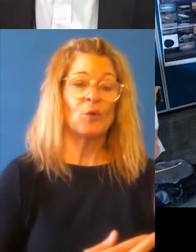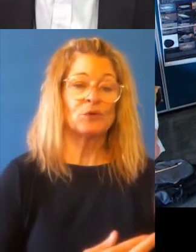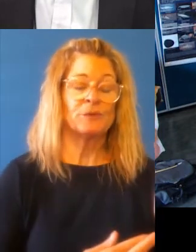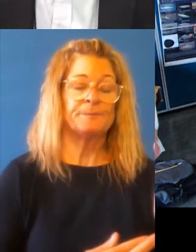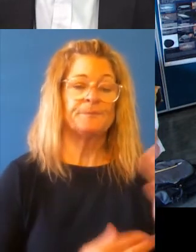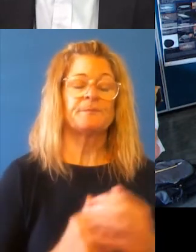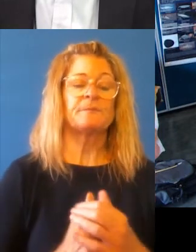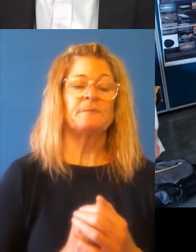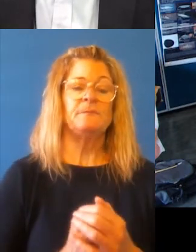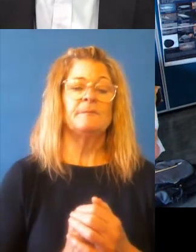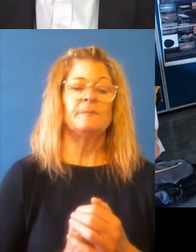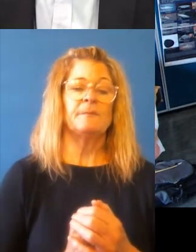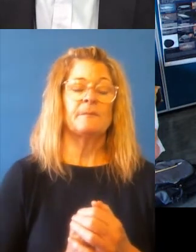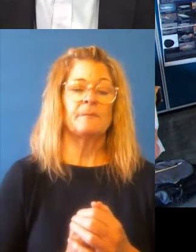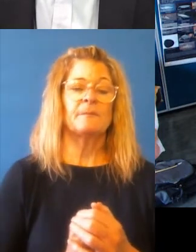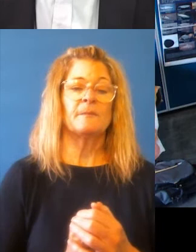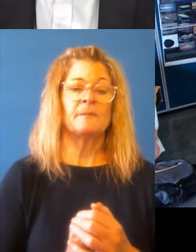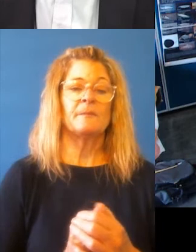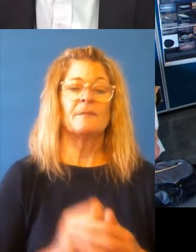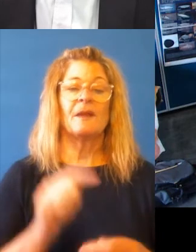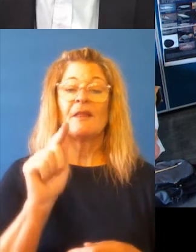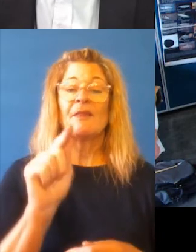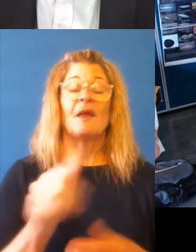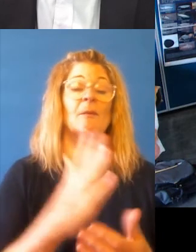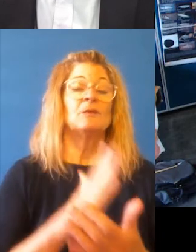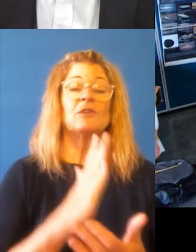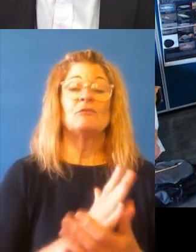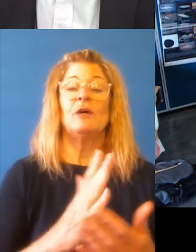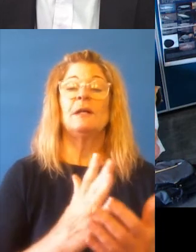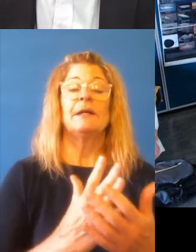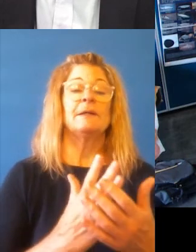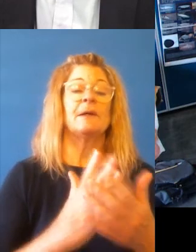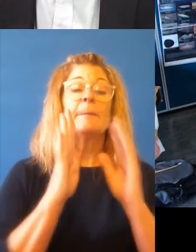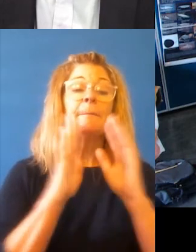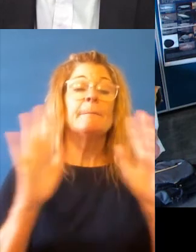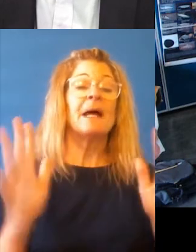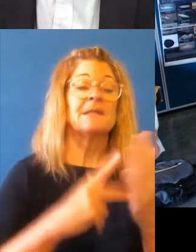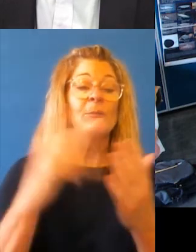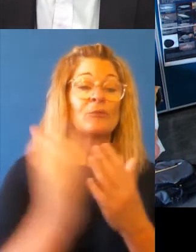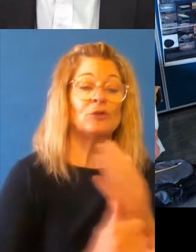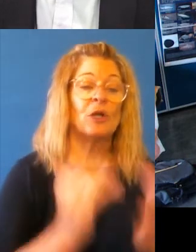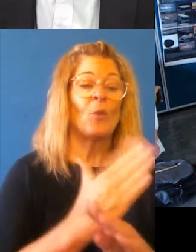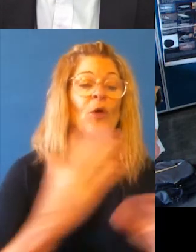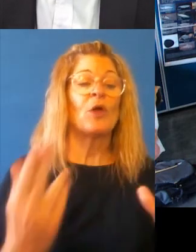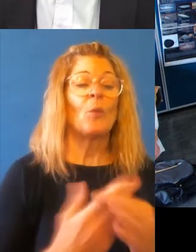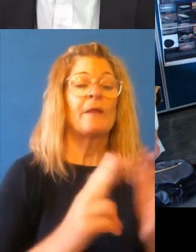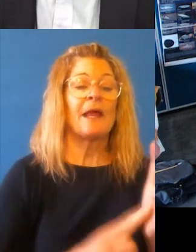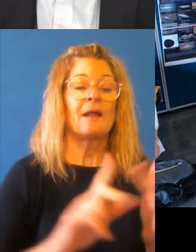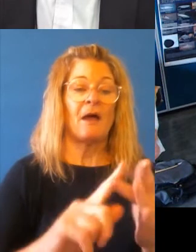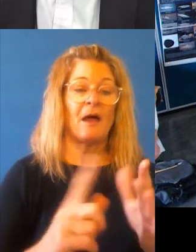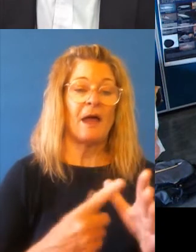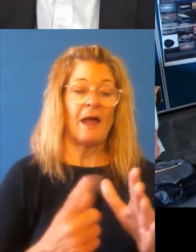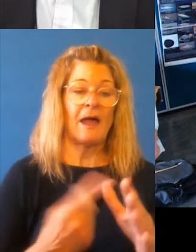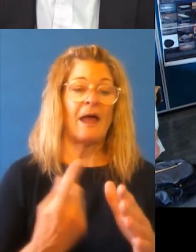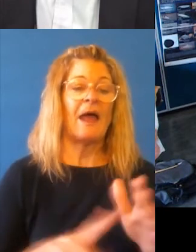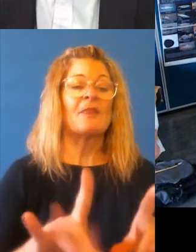language. And it was a multi-year project in partnership with NIAA and the Australian